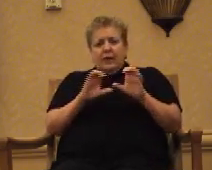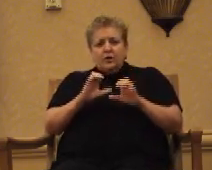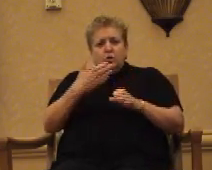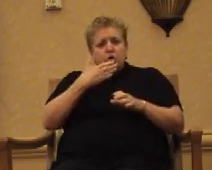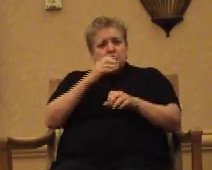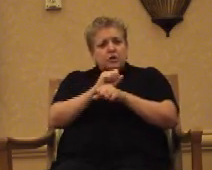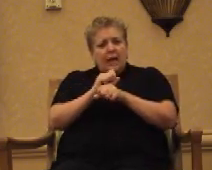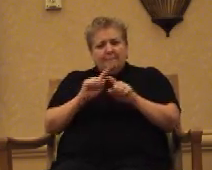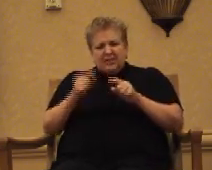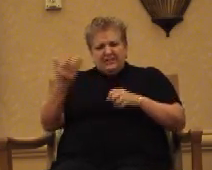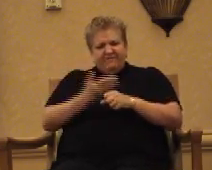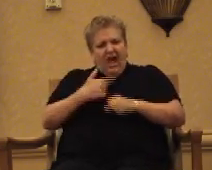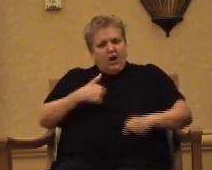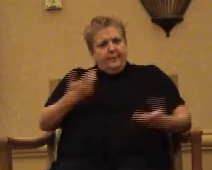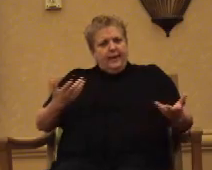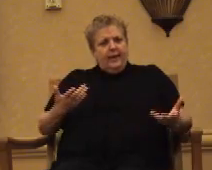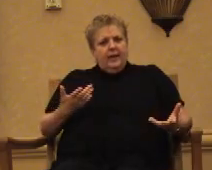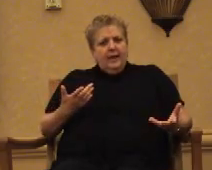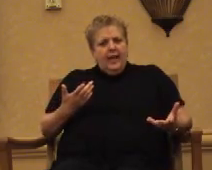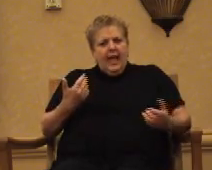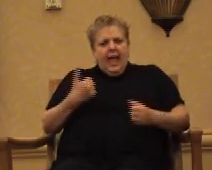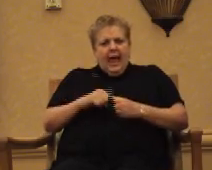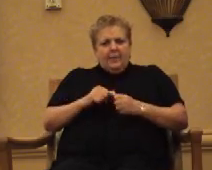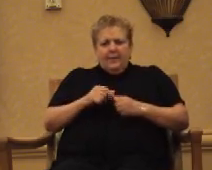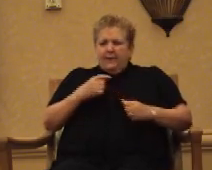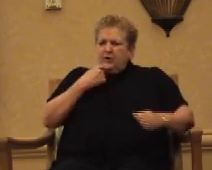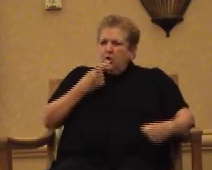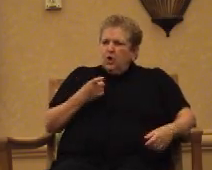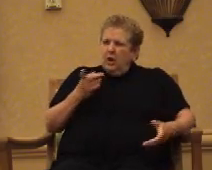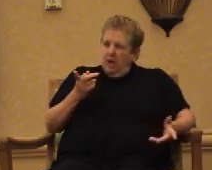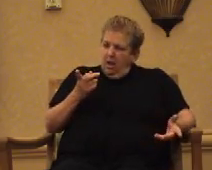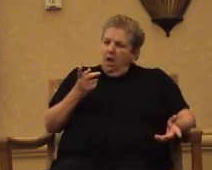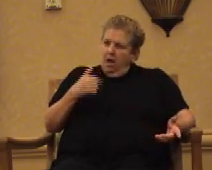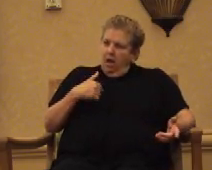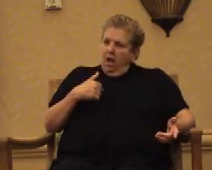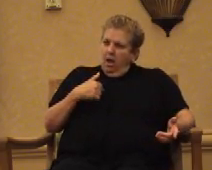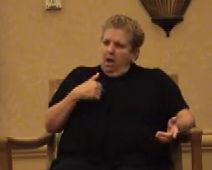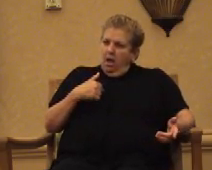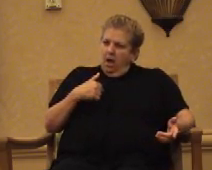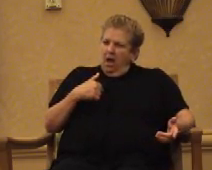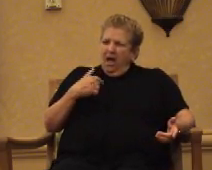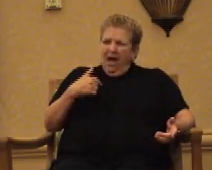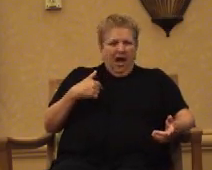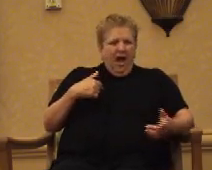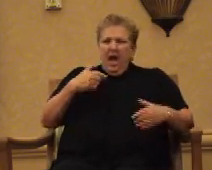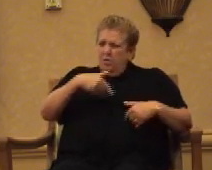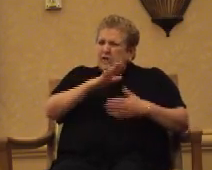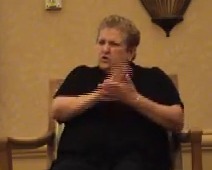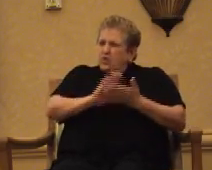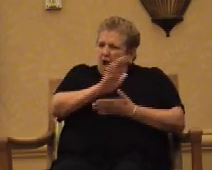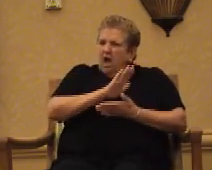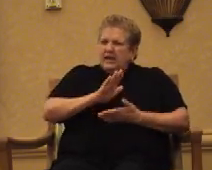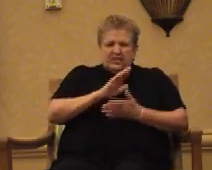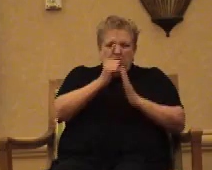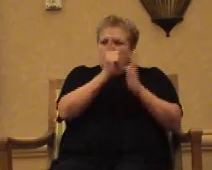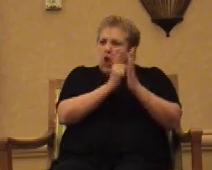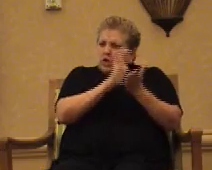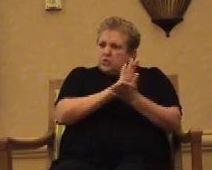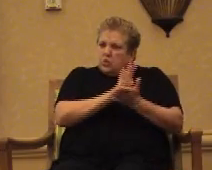me. I remember telling her, I've been to college and law school. You know, I certainly could. Well,